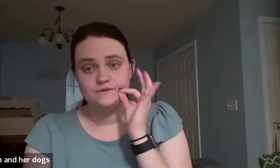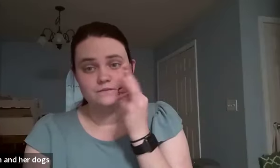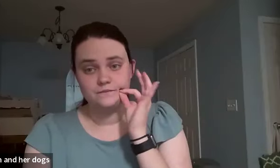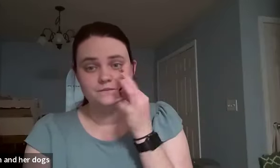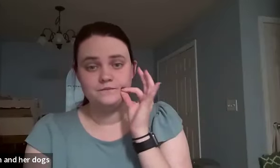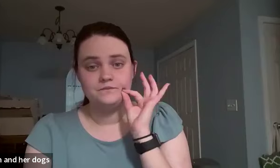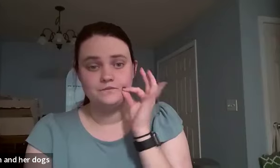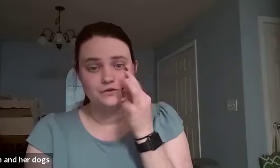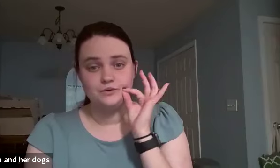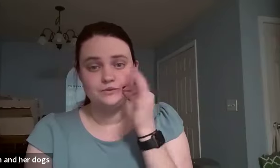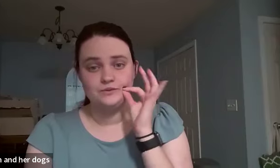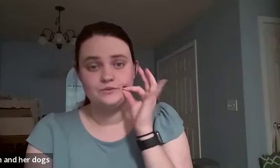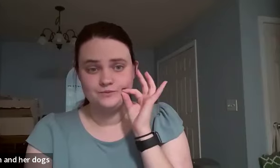Fruit. Fruit.